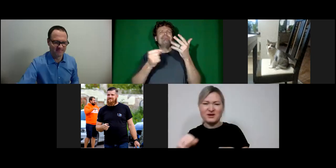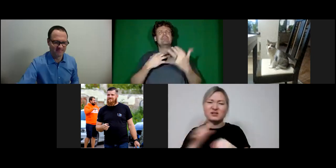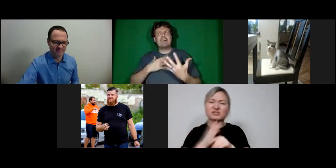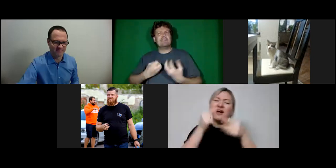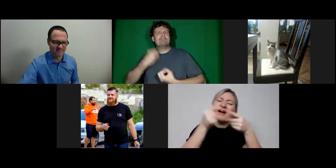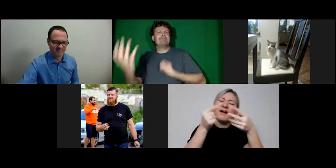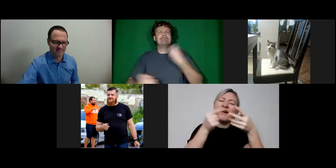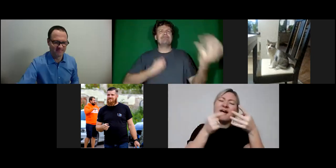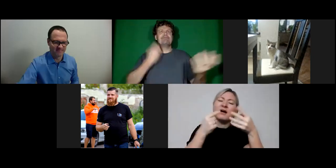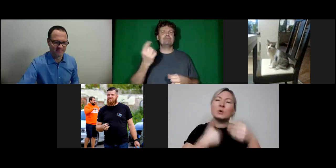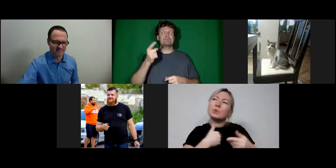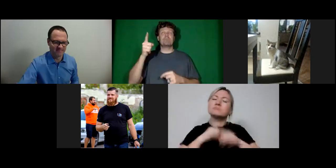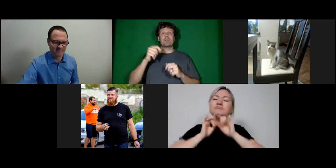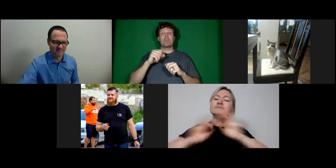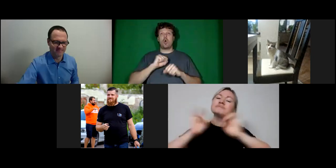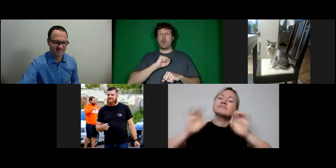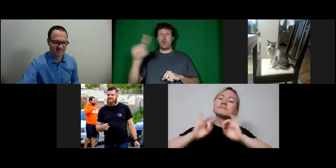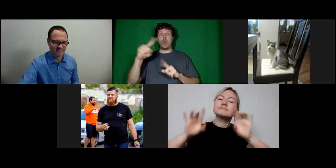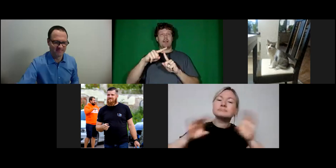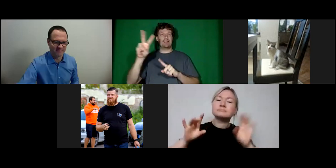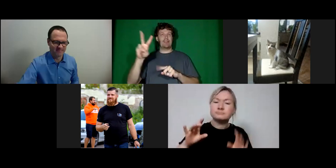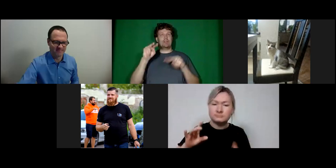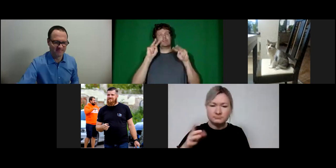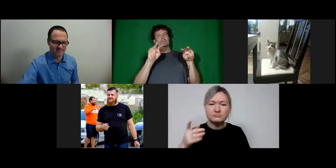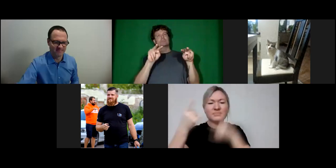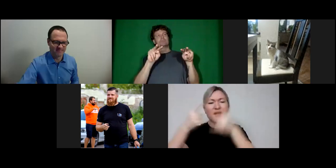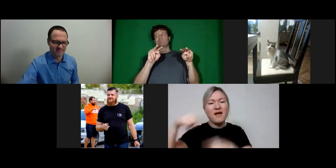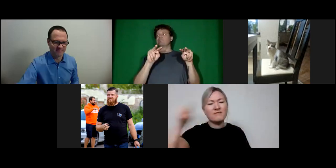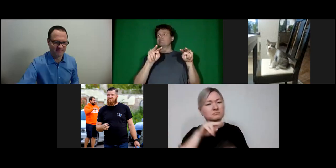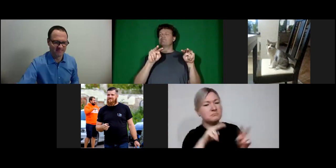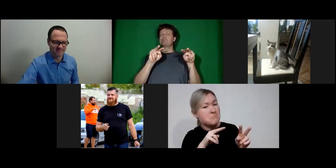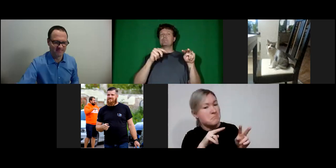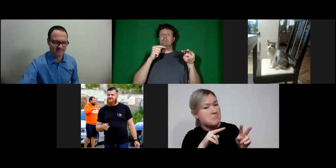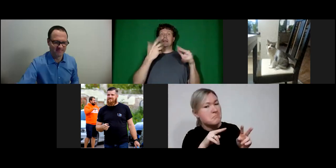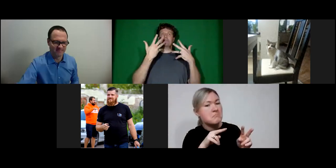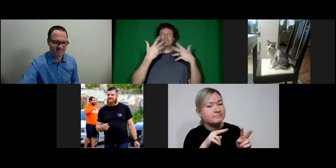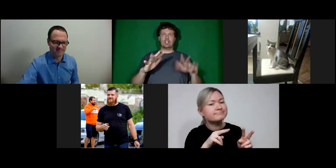people can work, that deaf people can be successful. And for me, I would have been happy